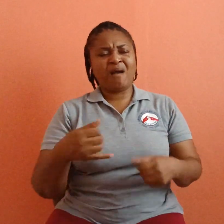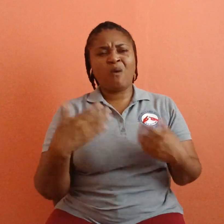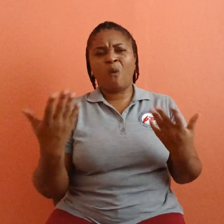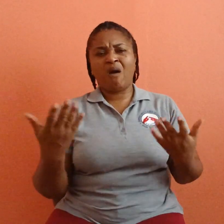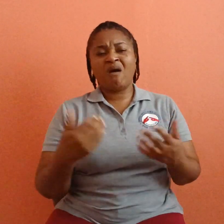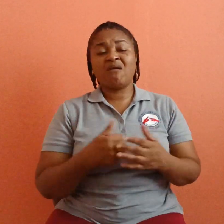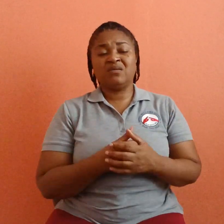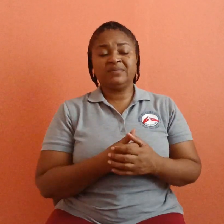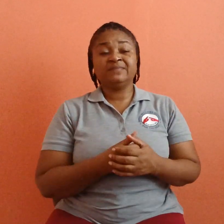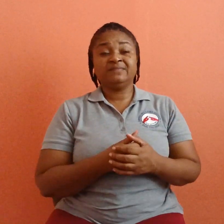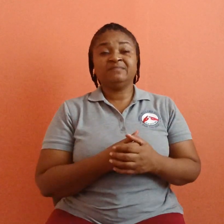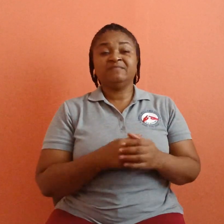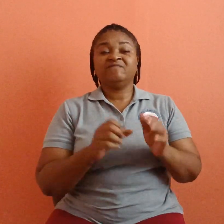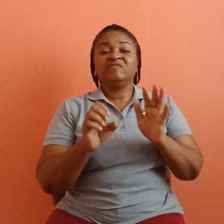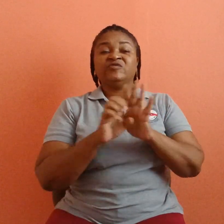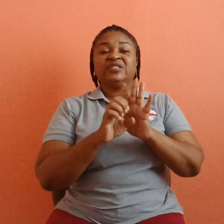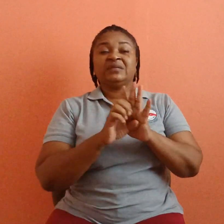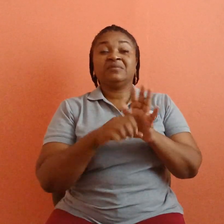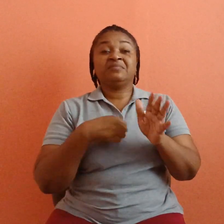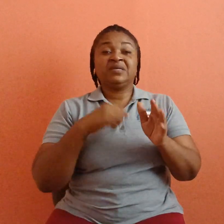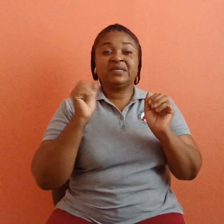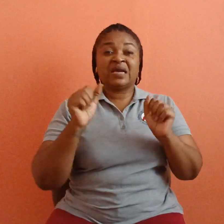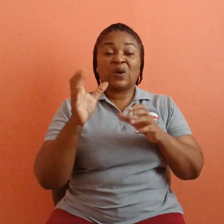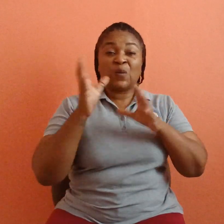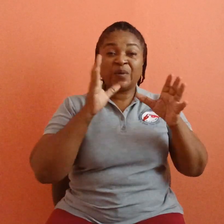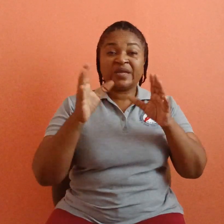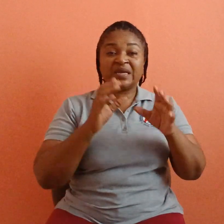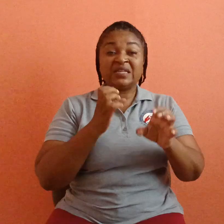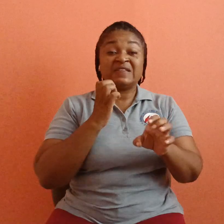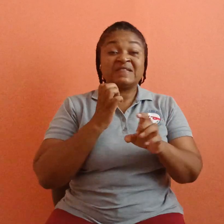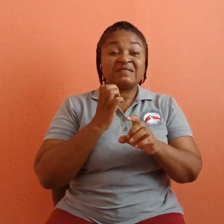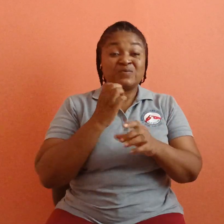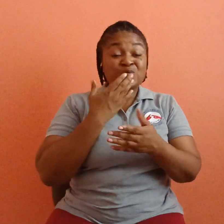So I can communicate effectively.